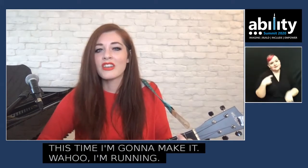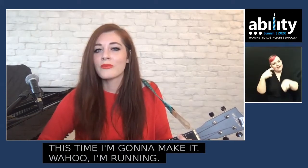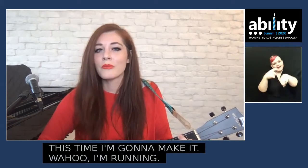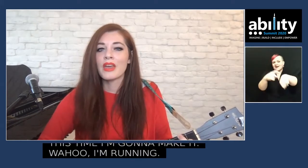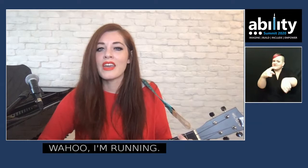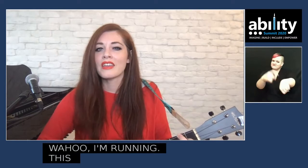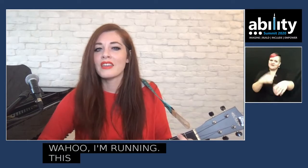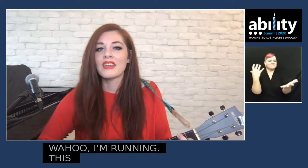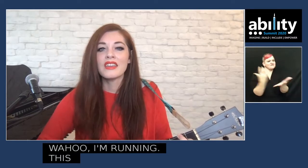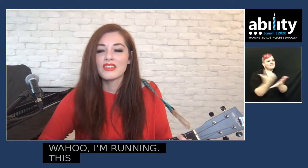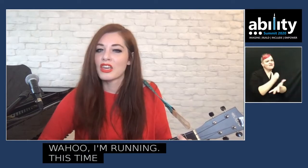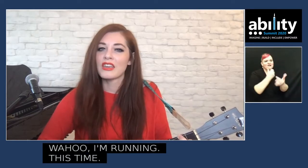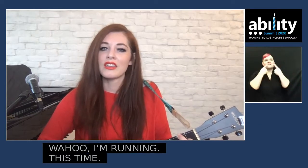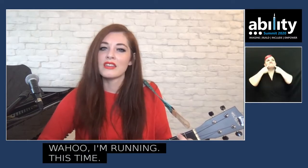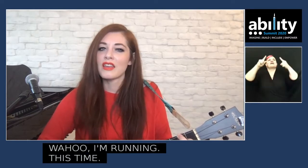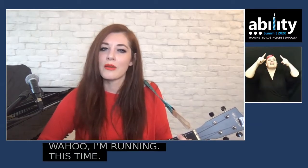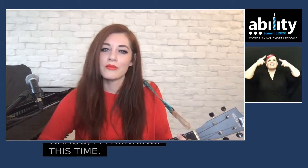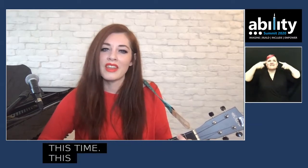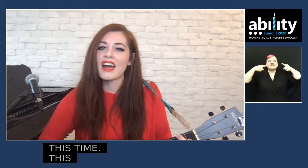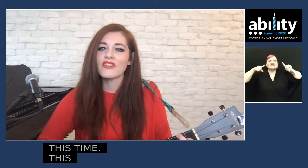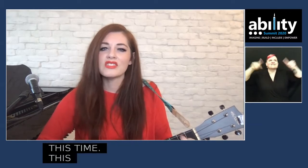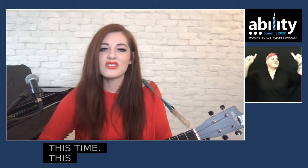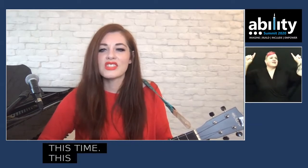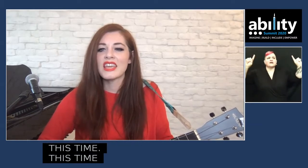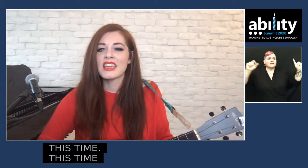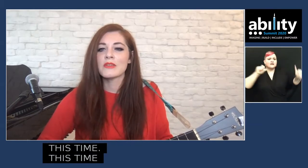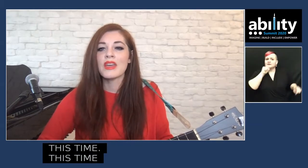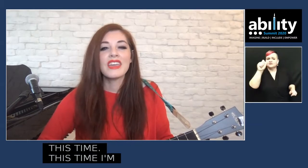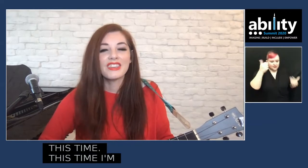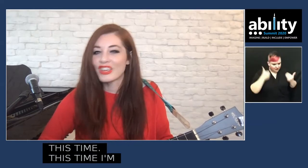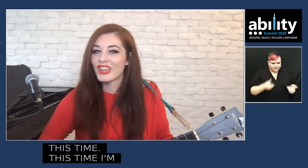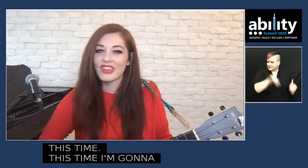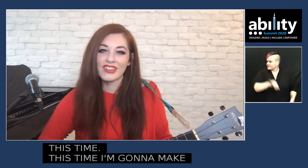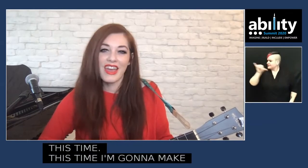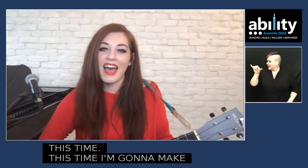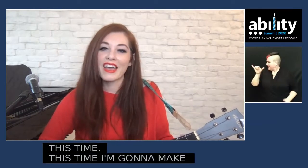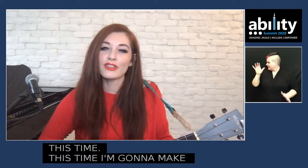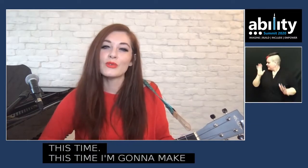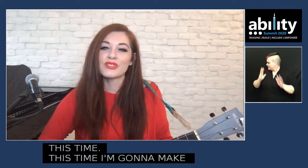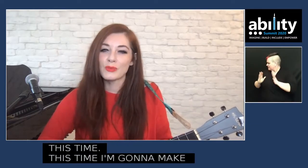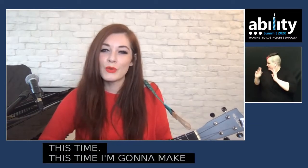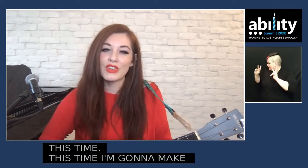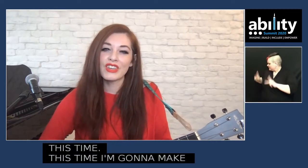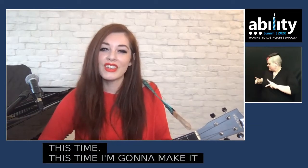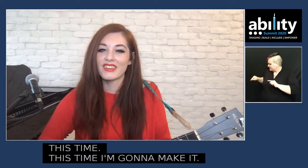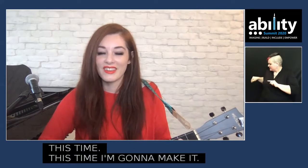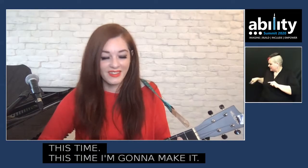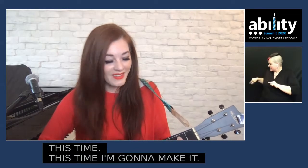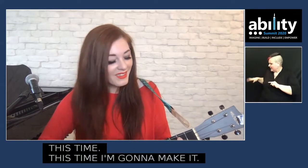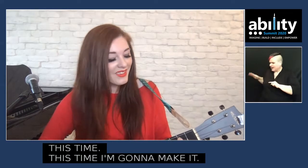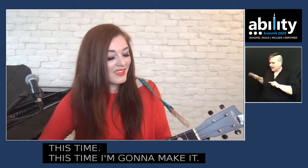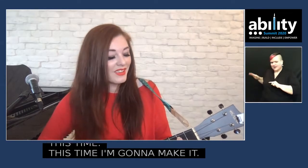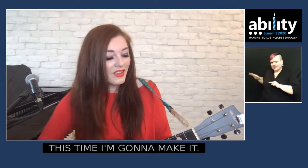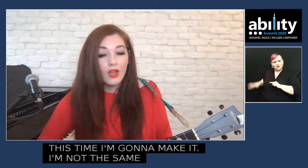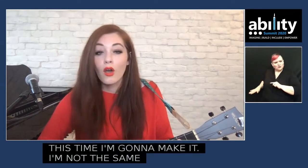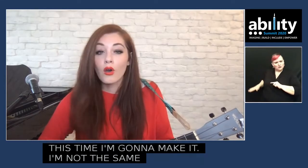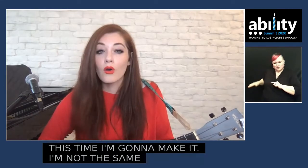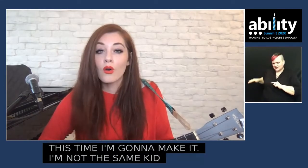I'm gonna make it. I'm not the same kid I used to be.